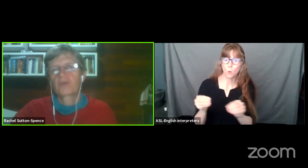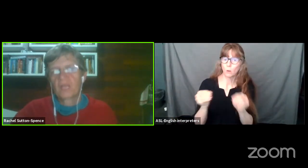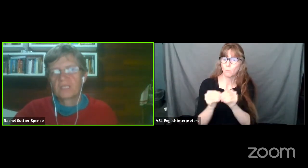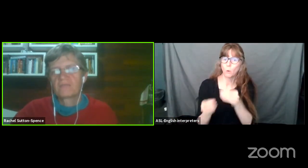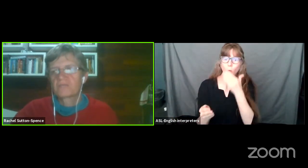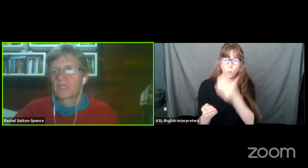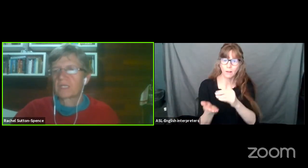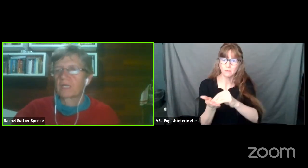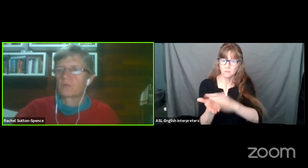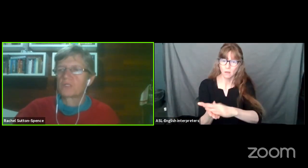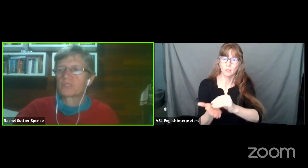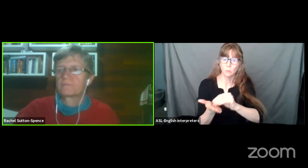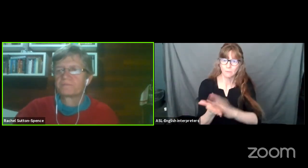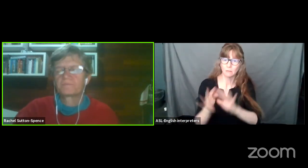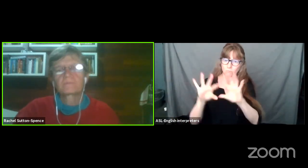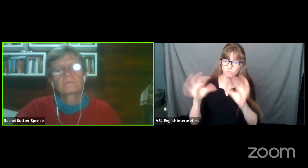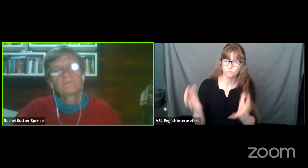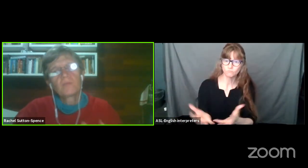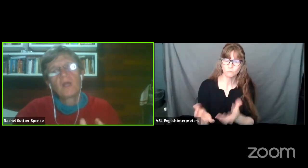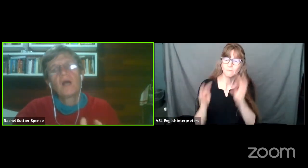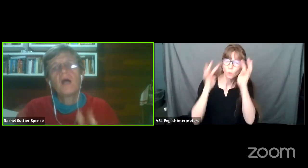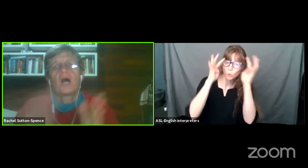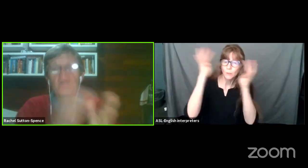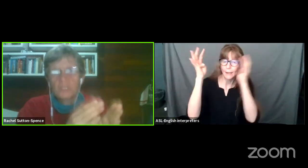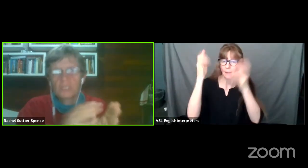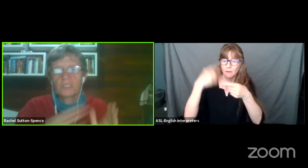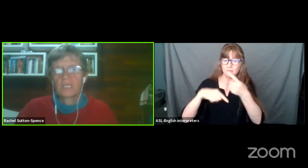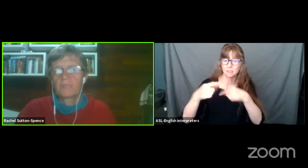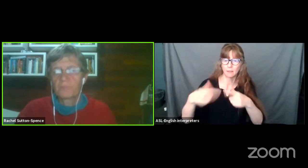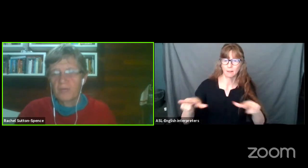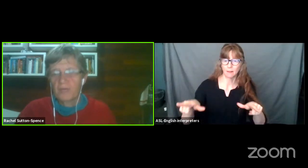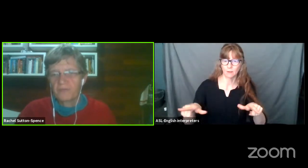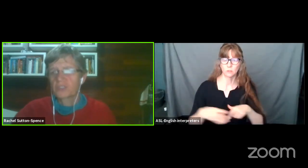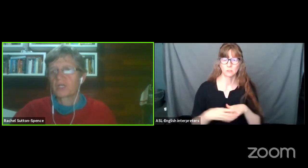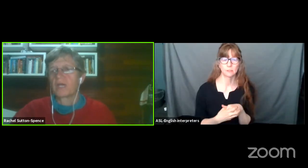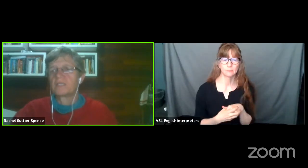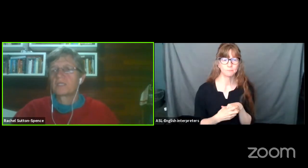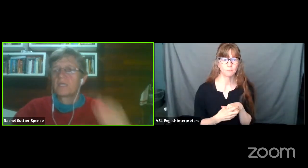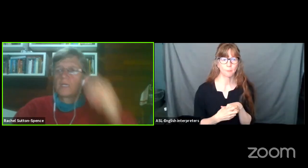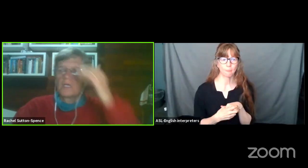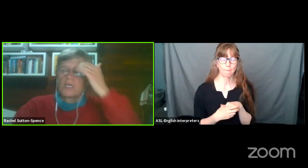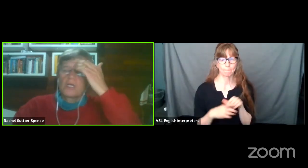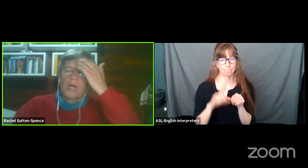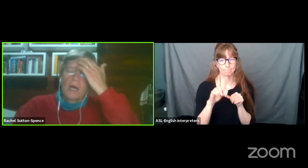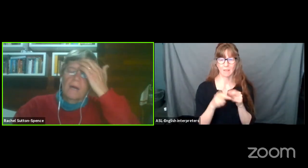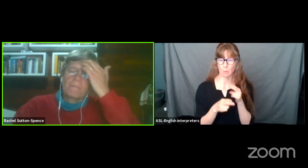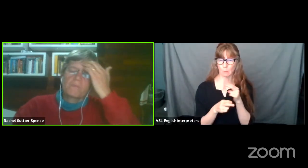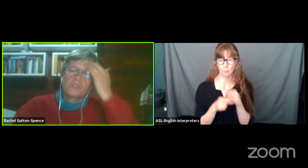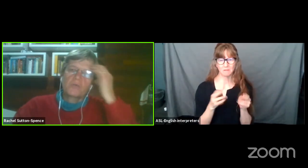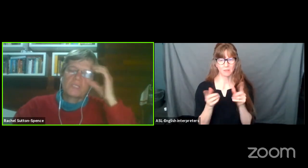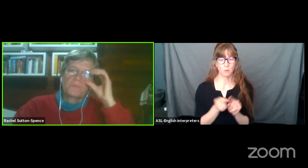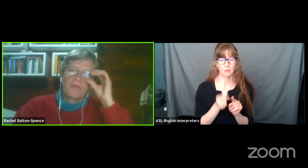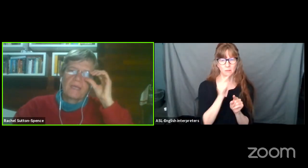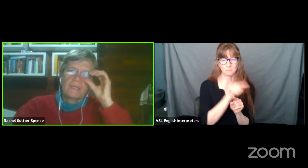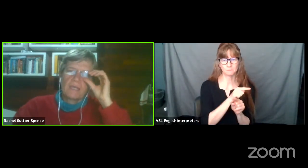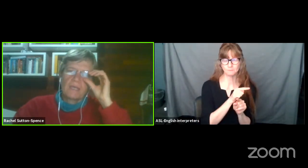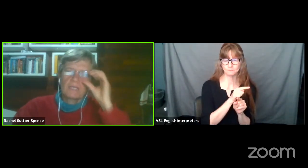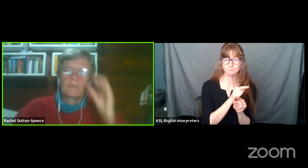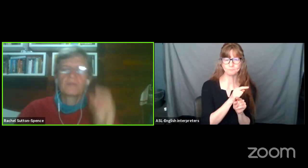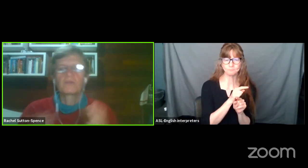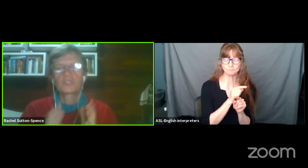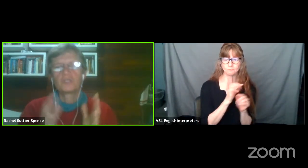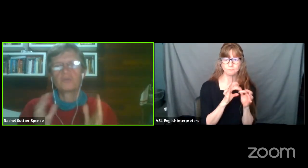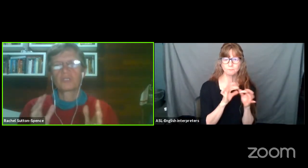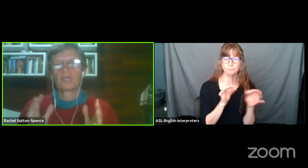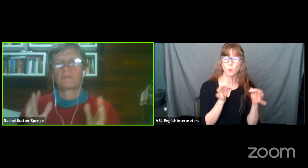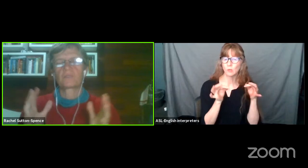of creative sign language. I'm just going to take a brief aside to explain a little